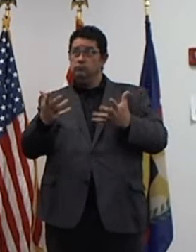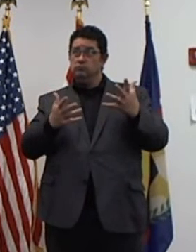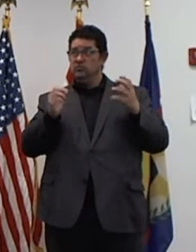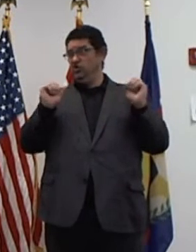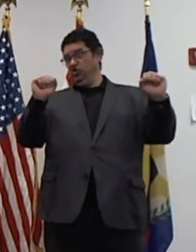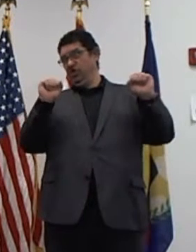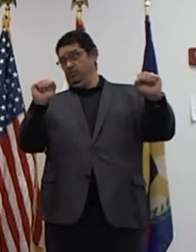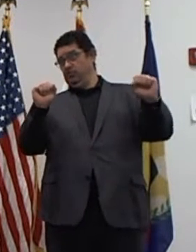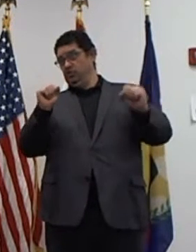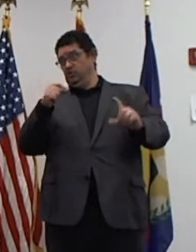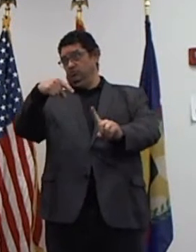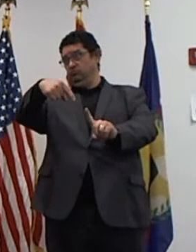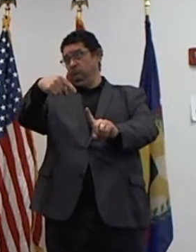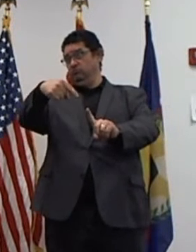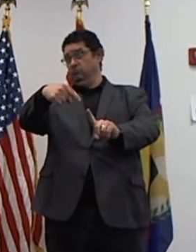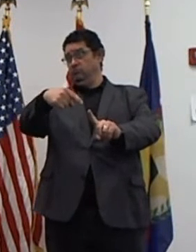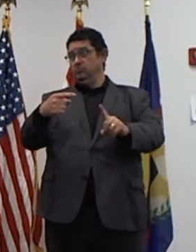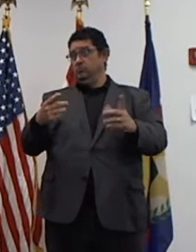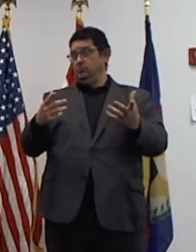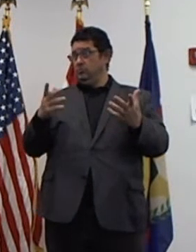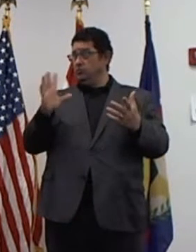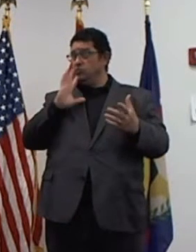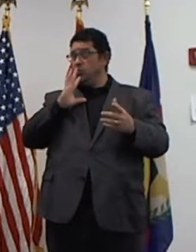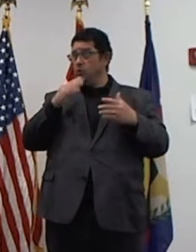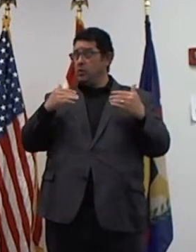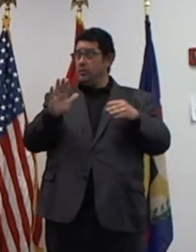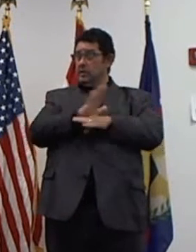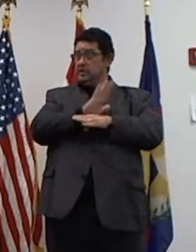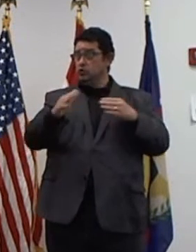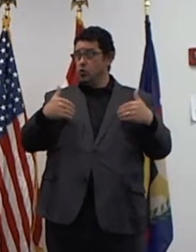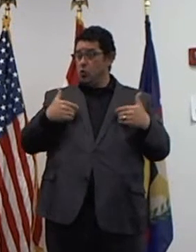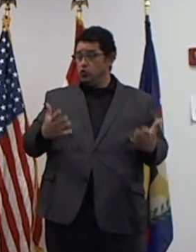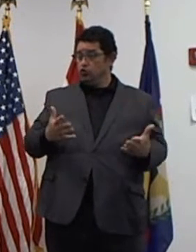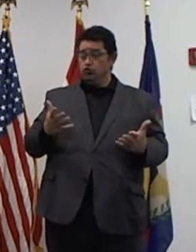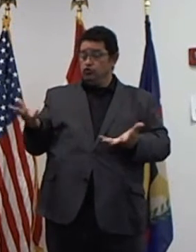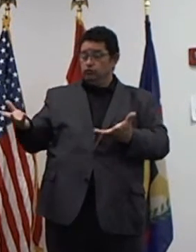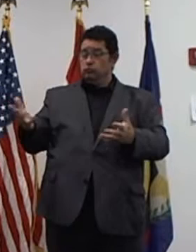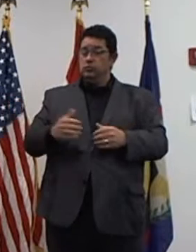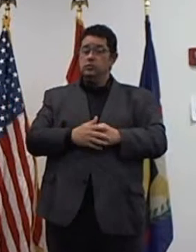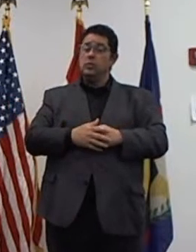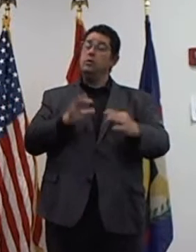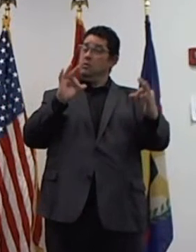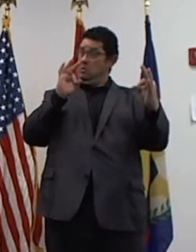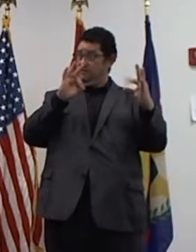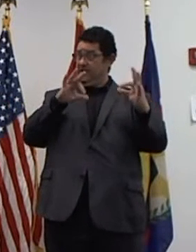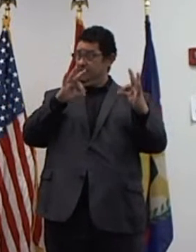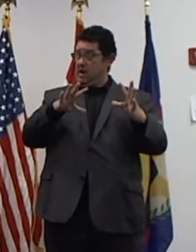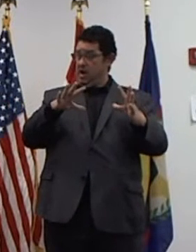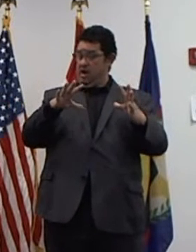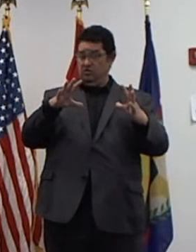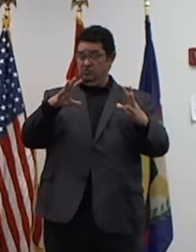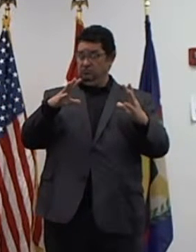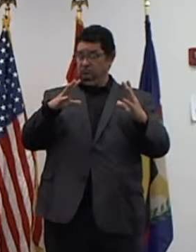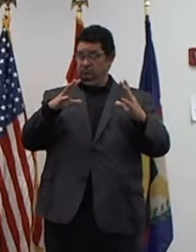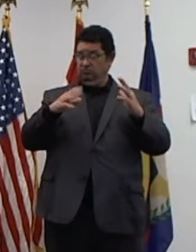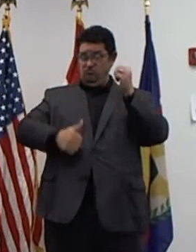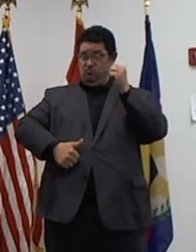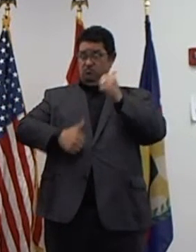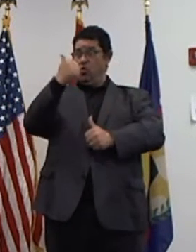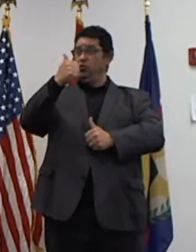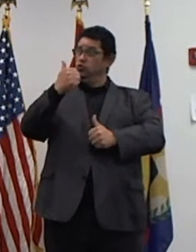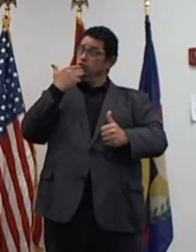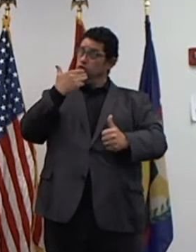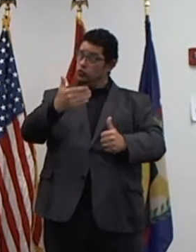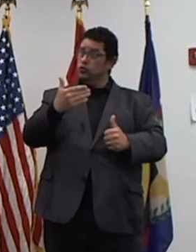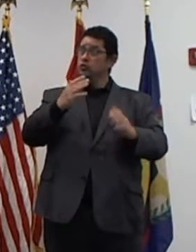guess? Have you been talking with business owners, and what is Yeah, the feedback universally is a good